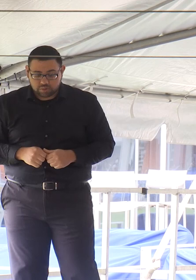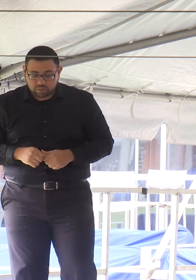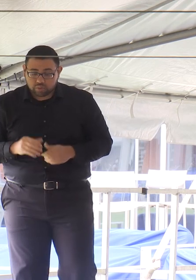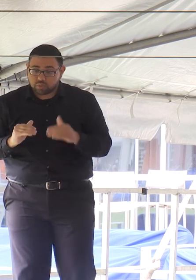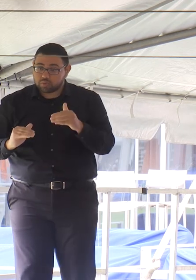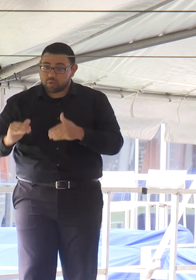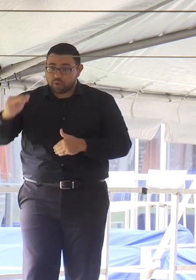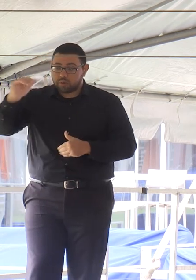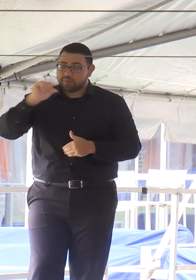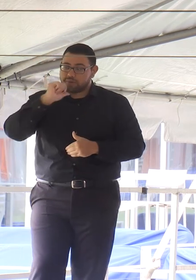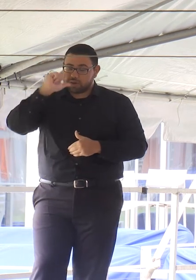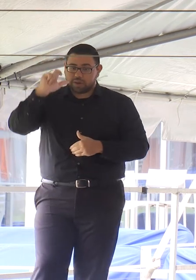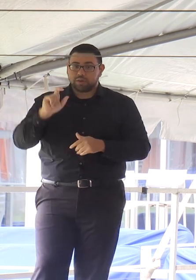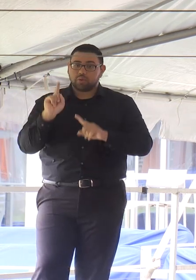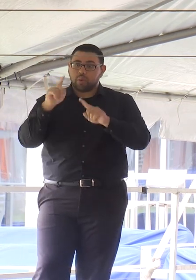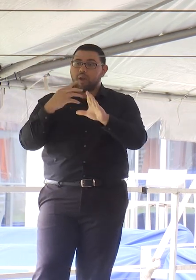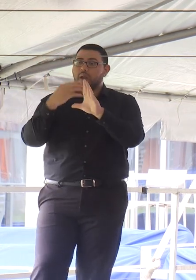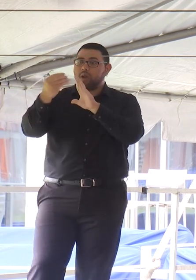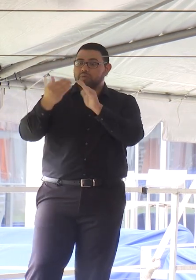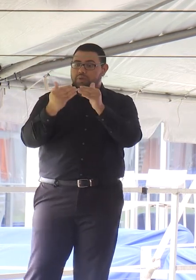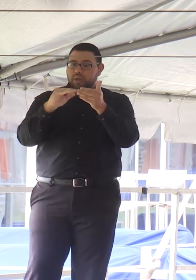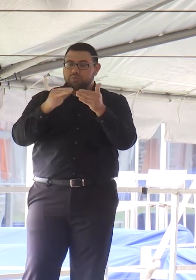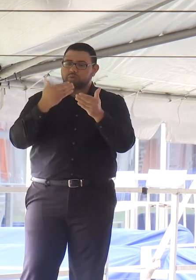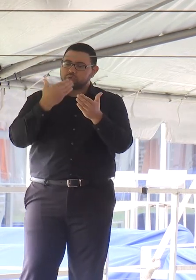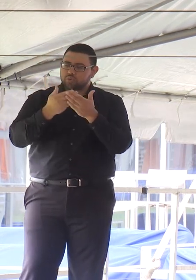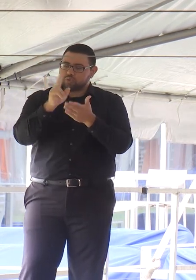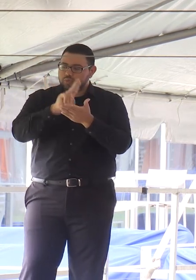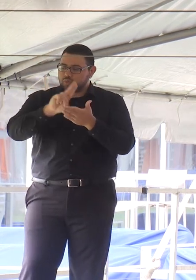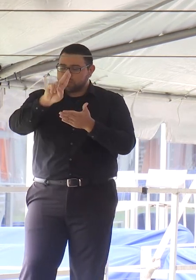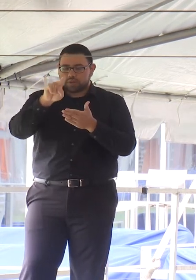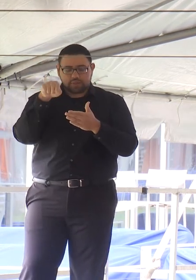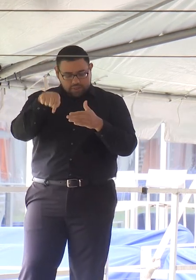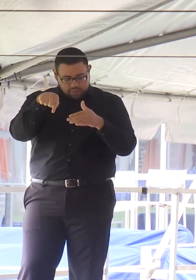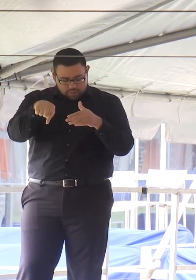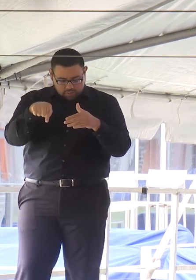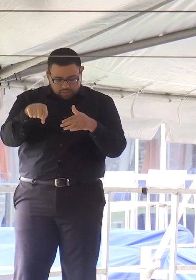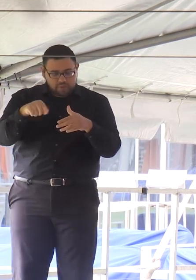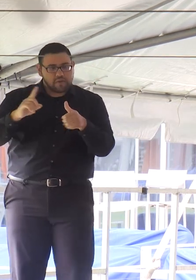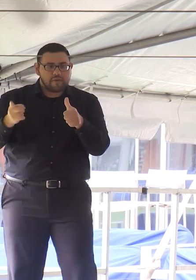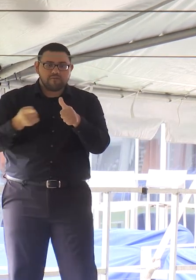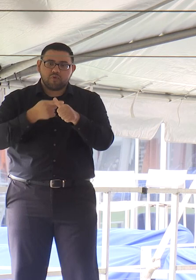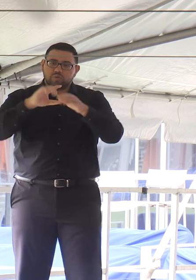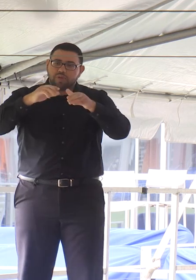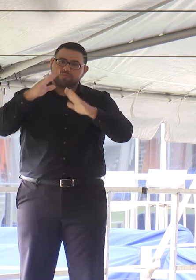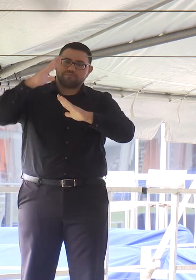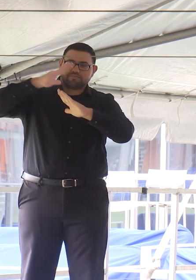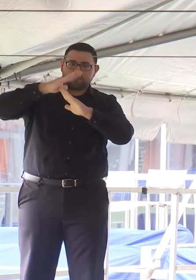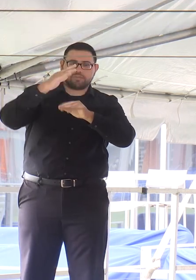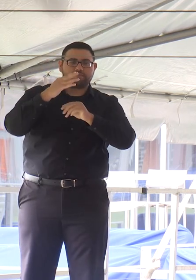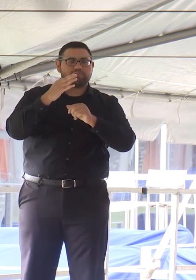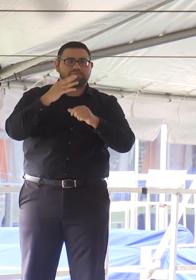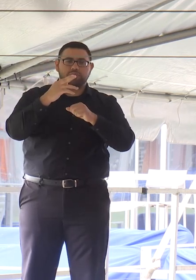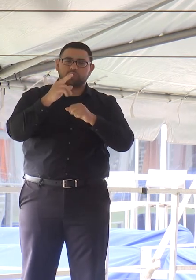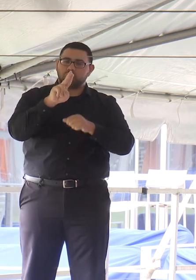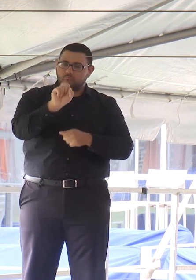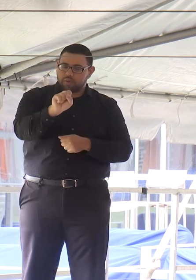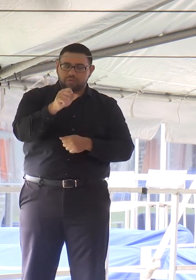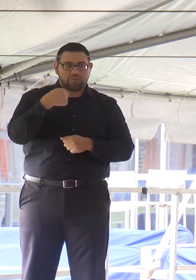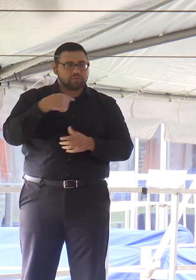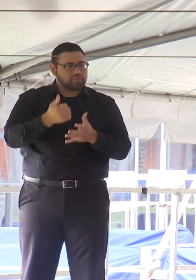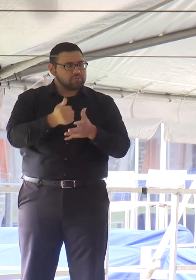up don't have to go out of town to go to a good university. This one is first class, top in the nation. We were ranked